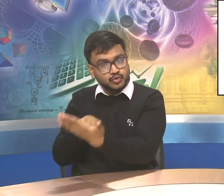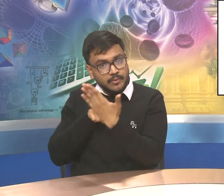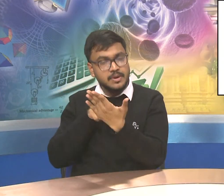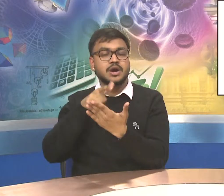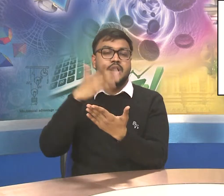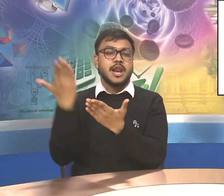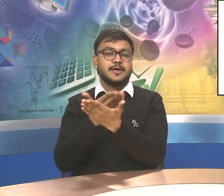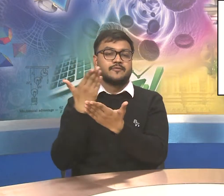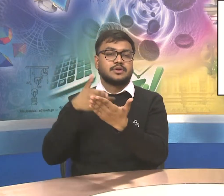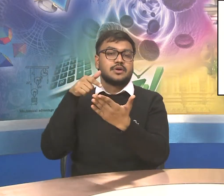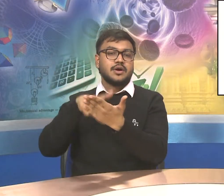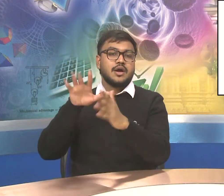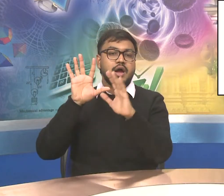say digitally.